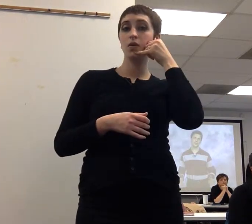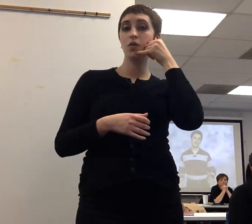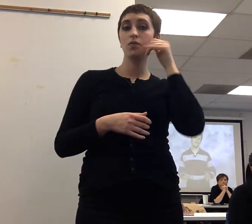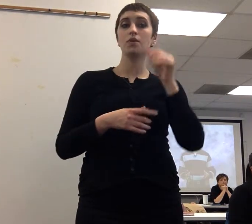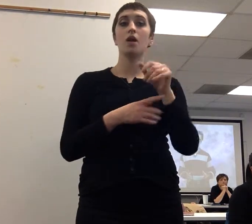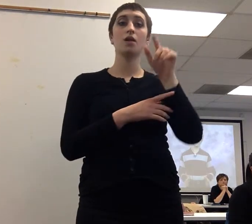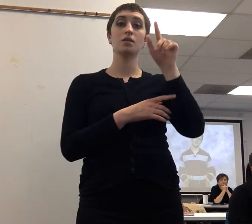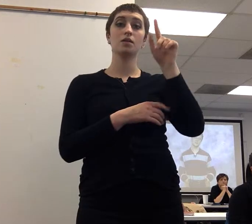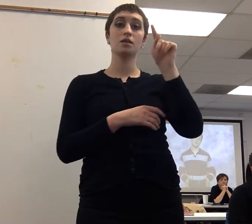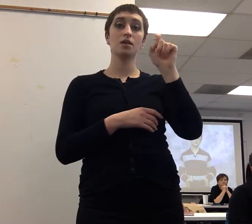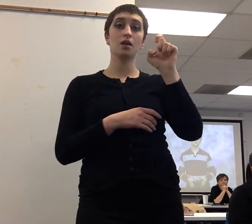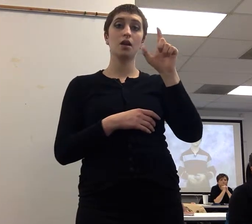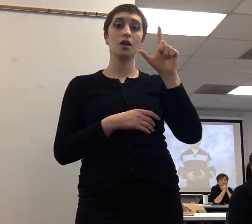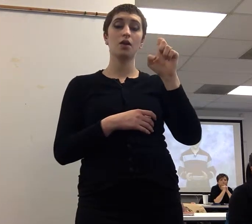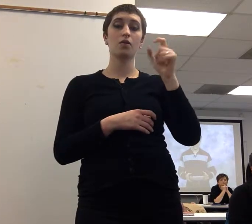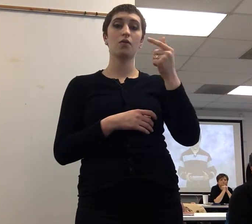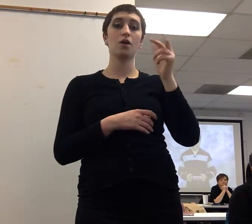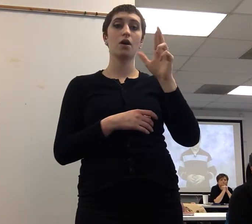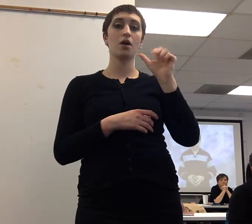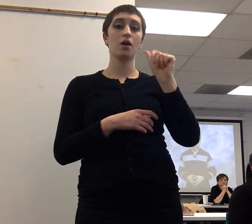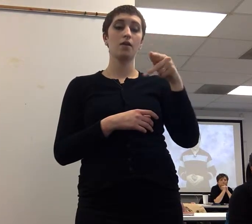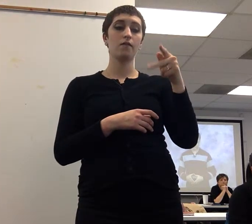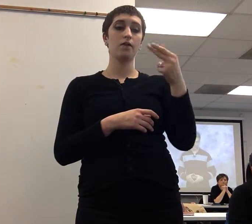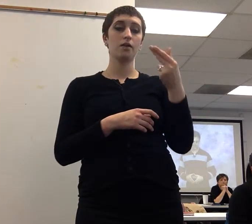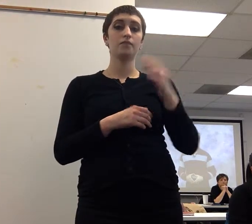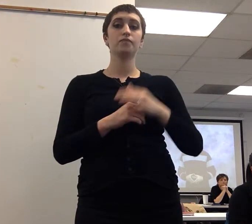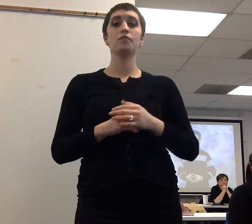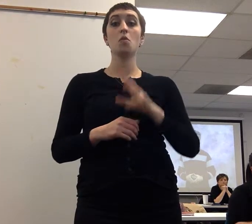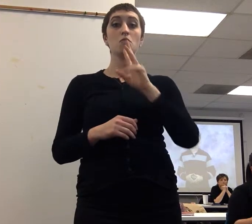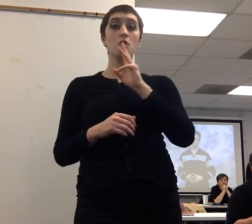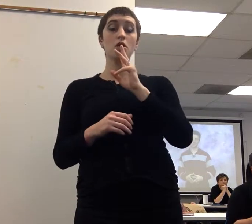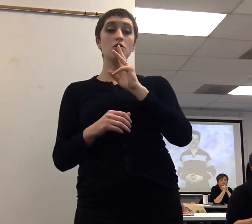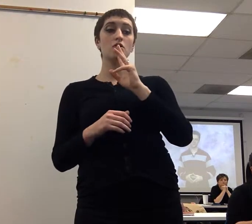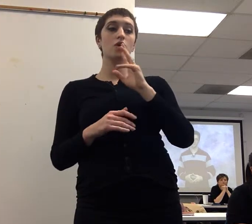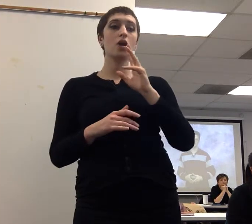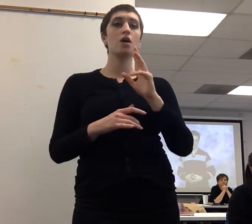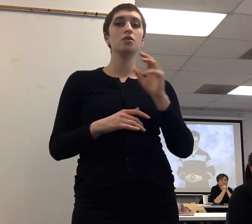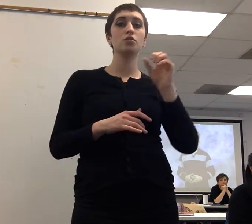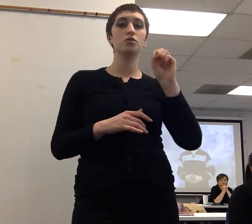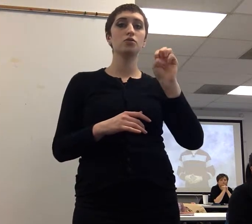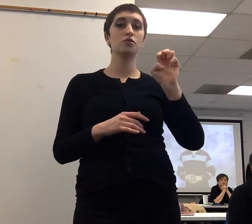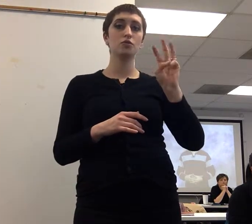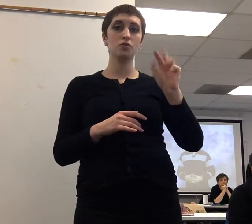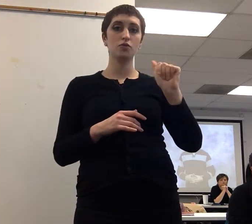water and sewage for cities, public transportation,